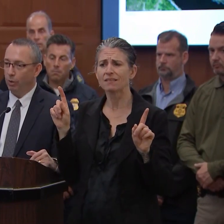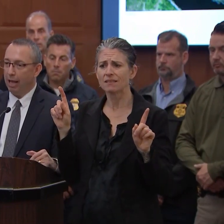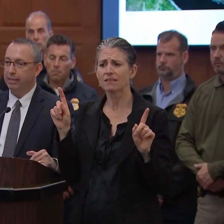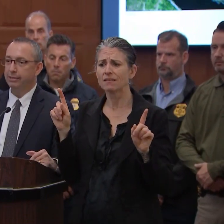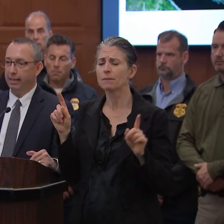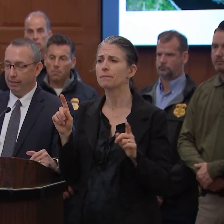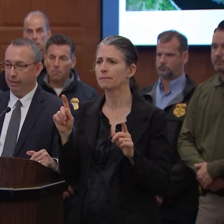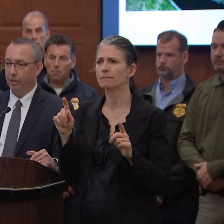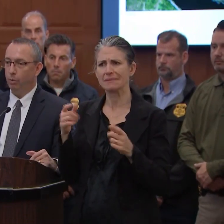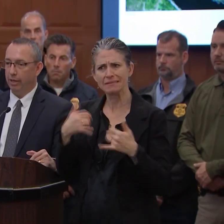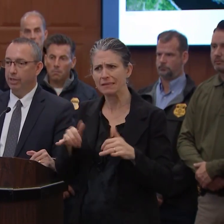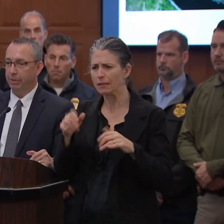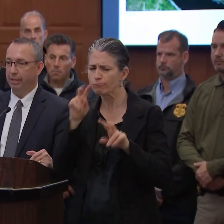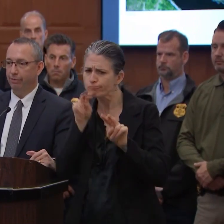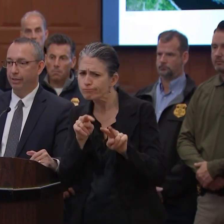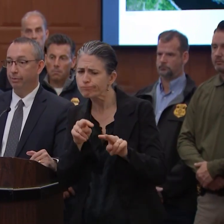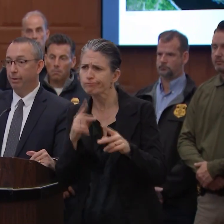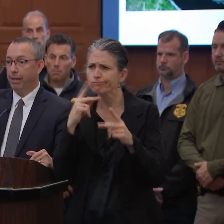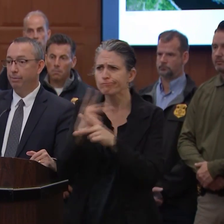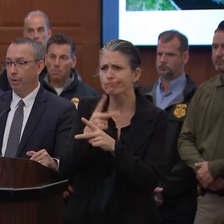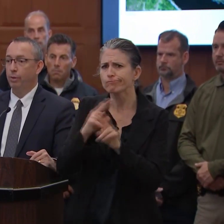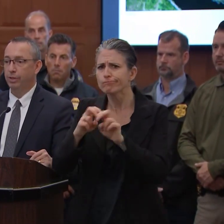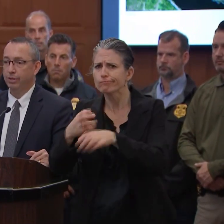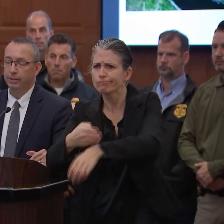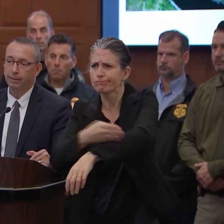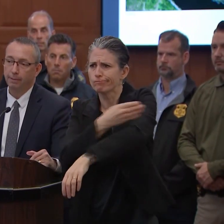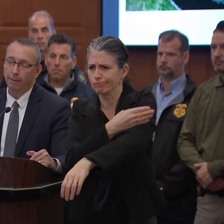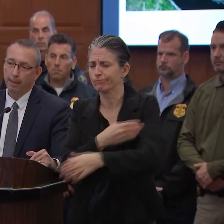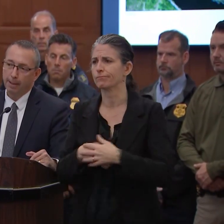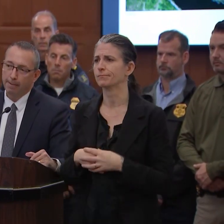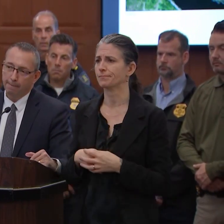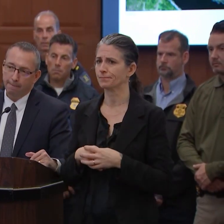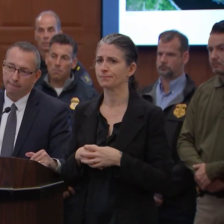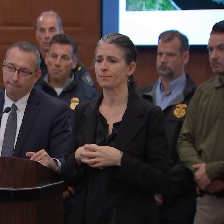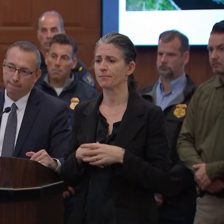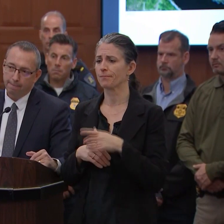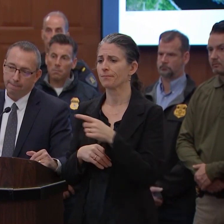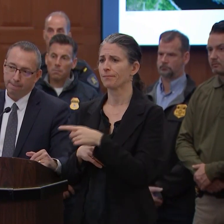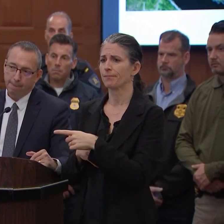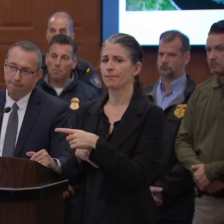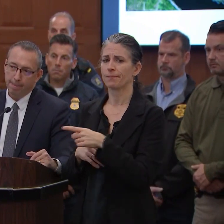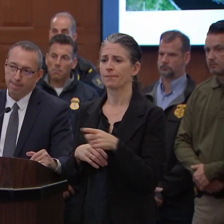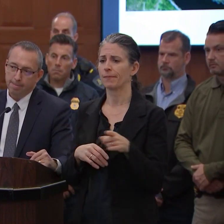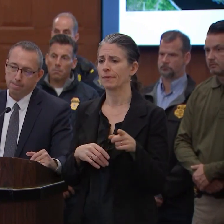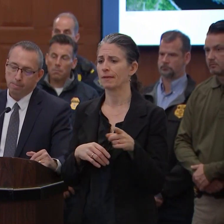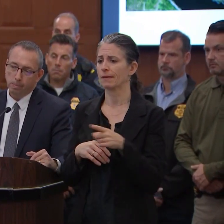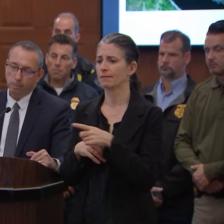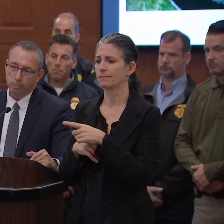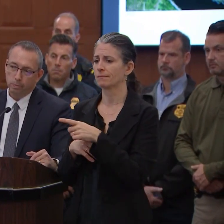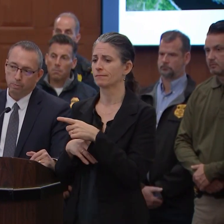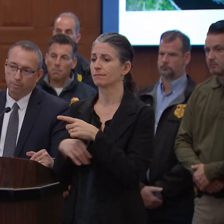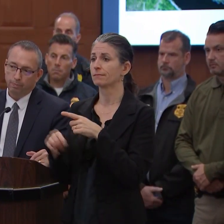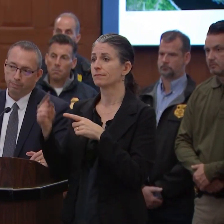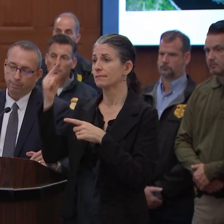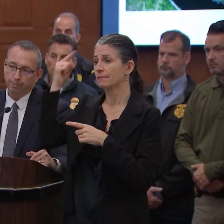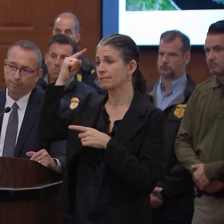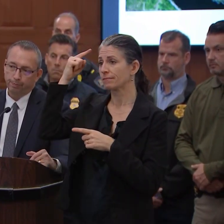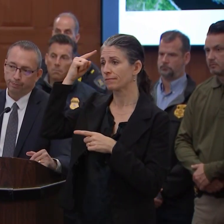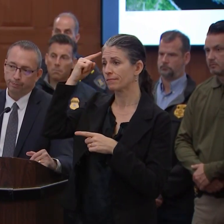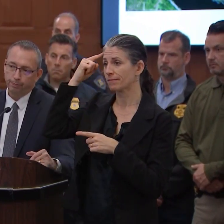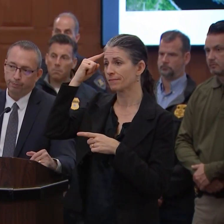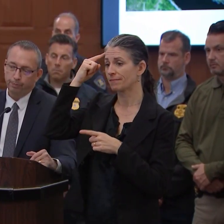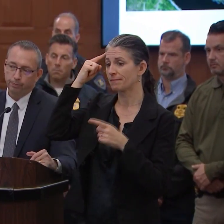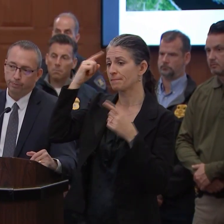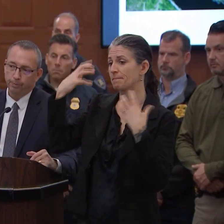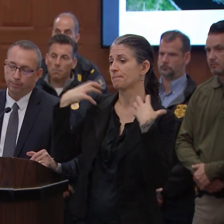been utilized, and to this point it is being effective. But ma'am, you had a question? You talked a lot about the mental health component and being part of his motivation. Is